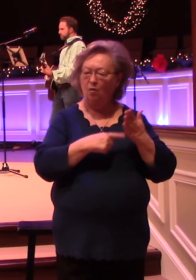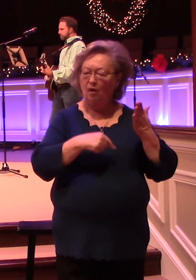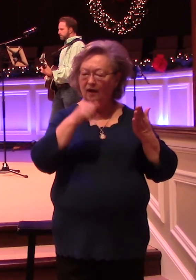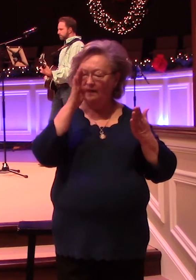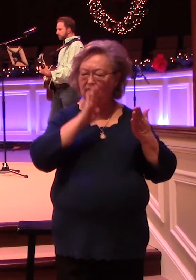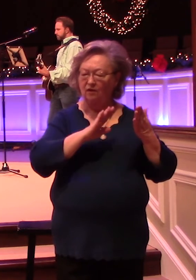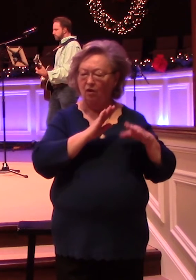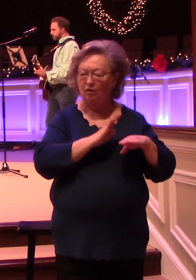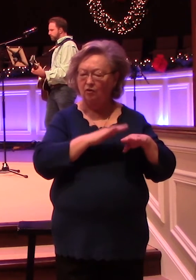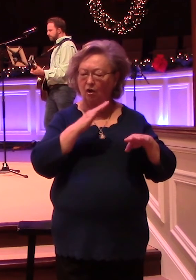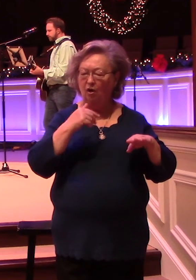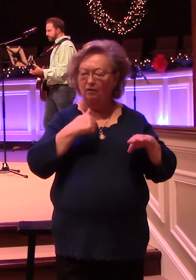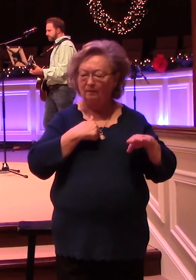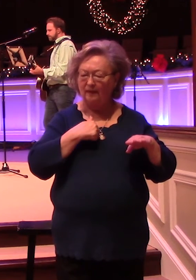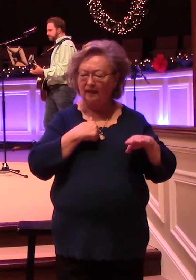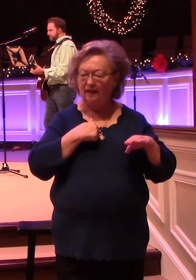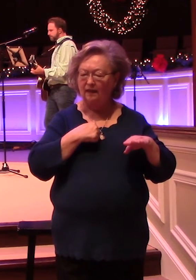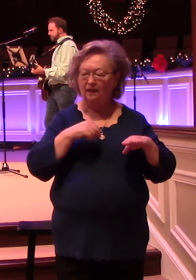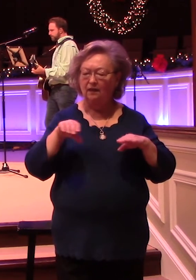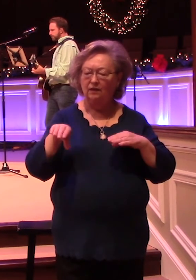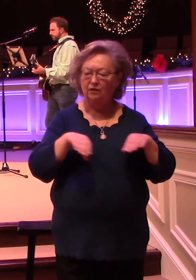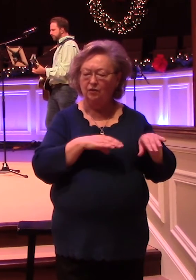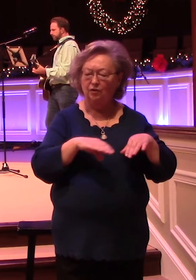to do with His love?